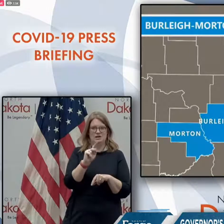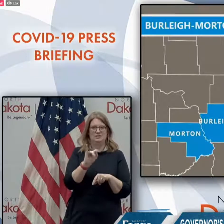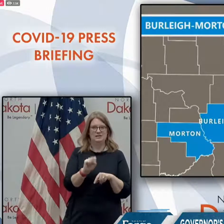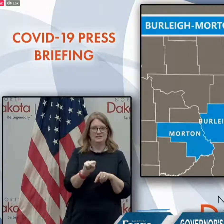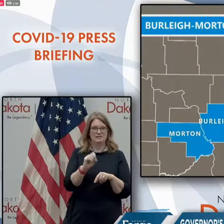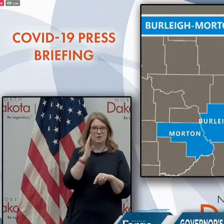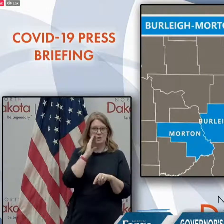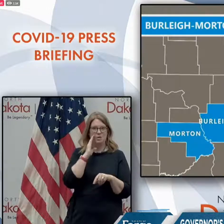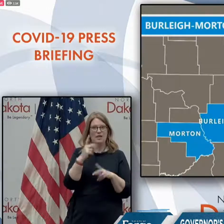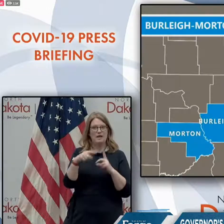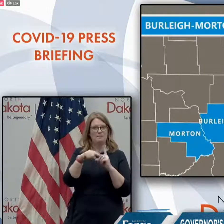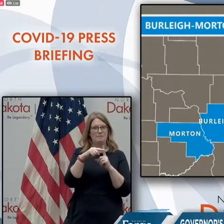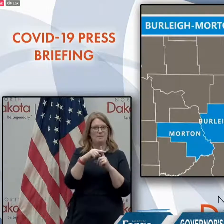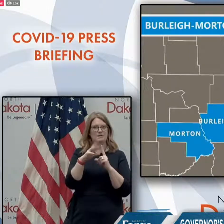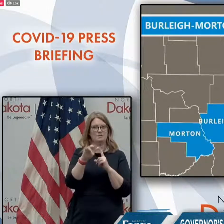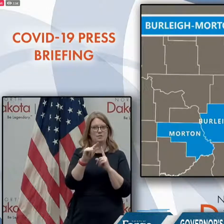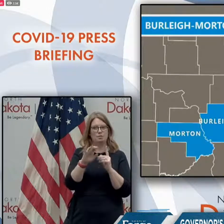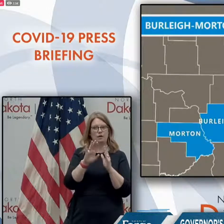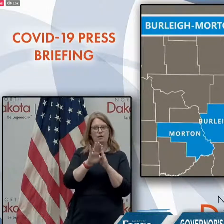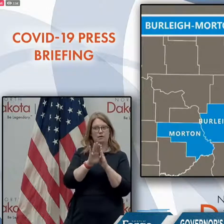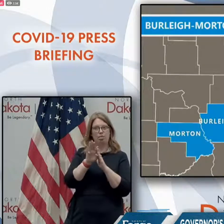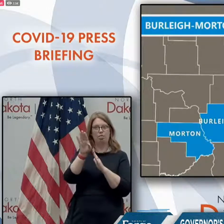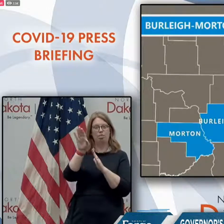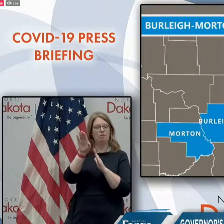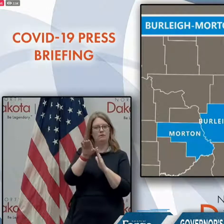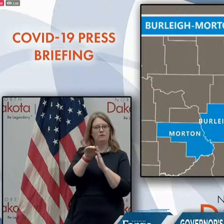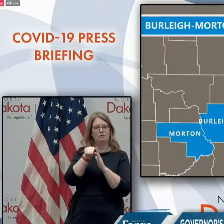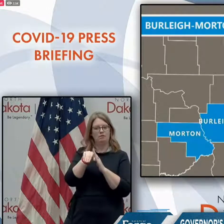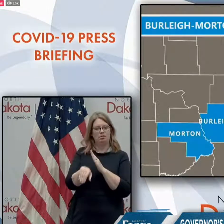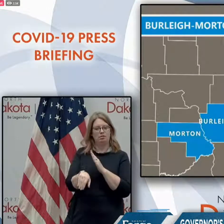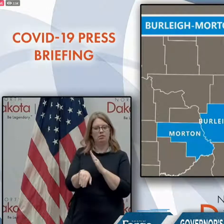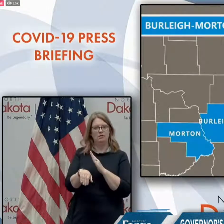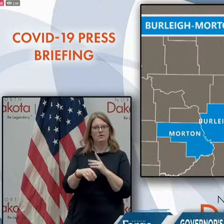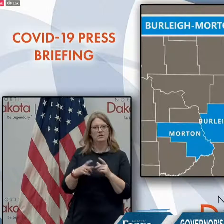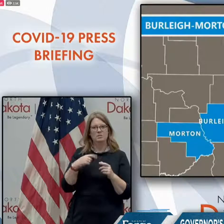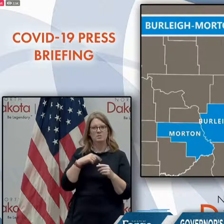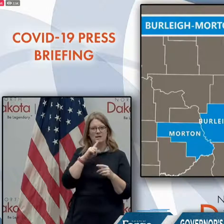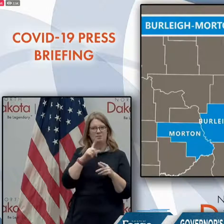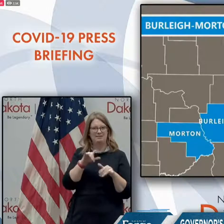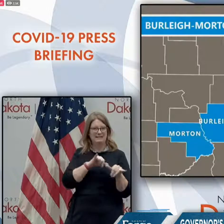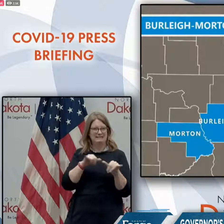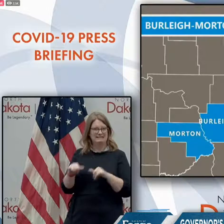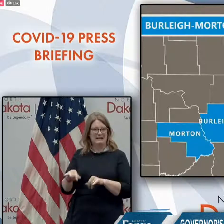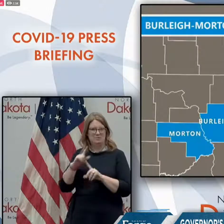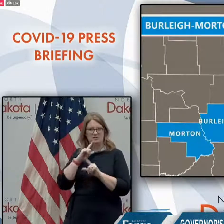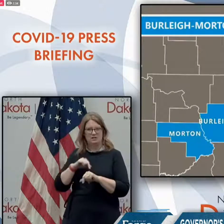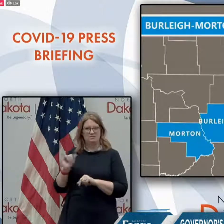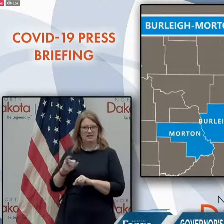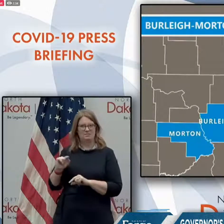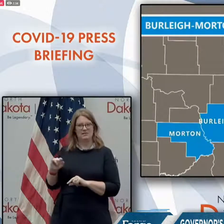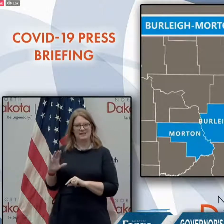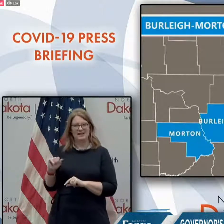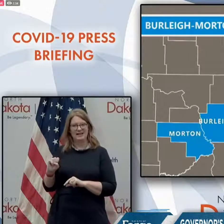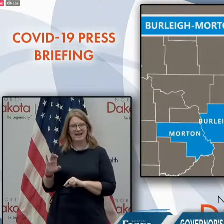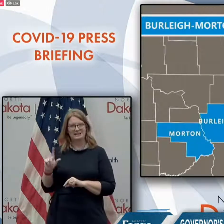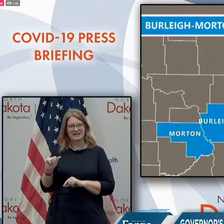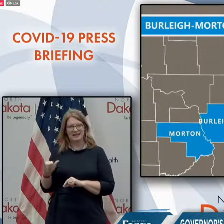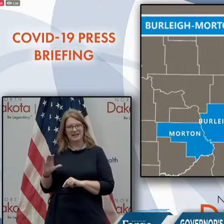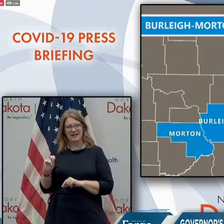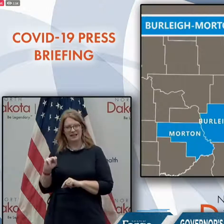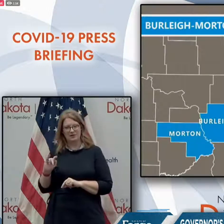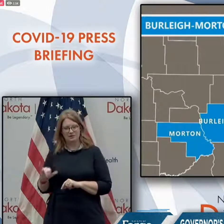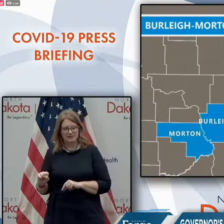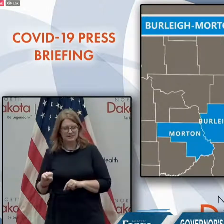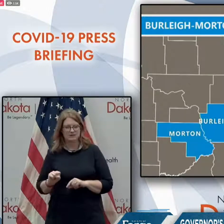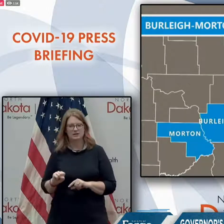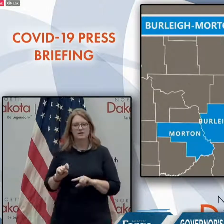wanted to duplicate the success we had in Cass and Clay counties. One of the ways that we were successful in doing that in